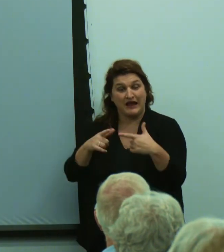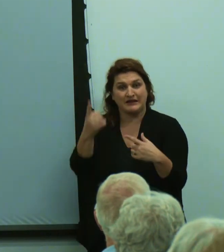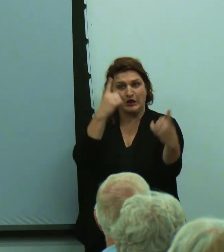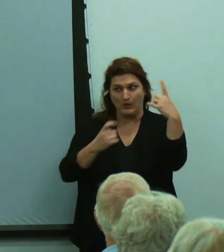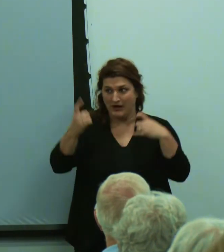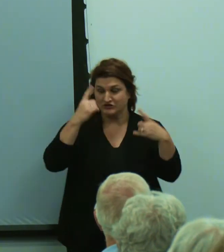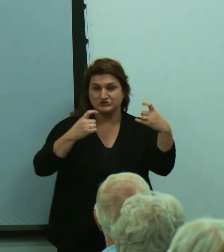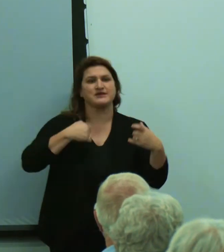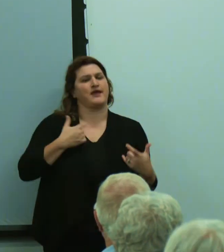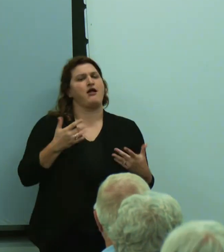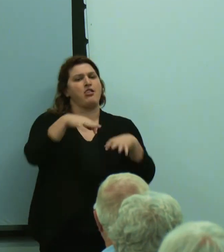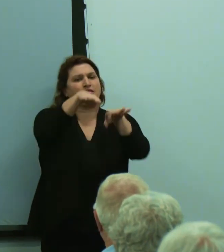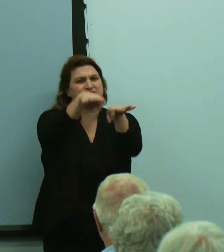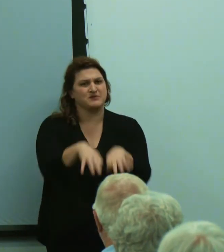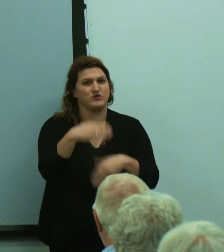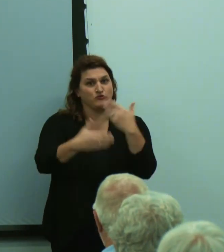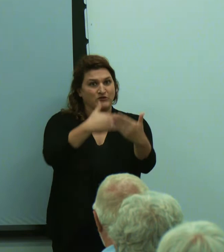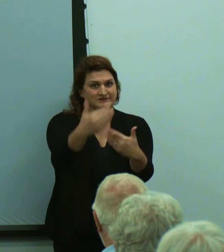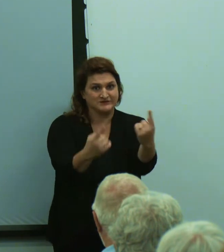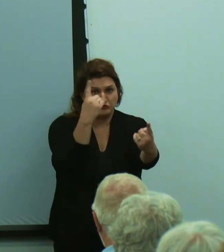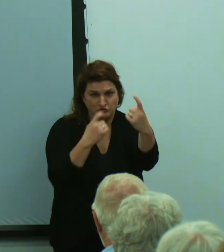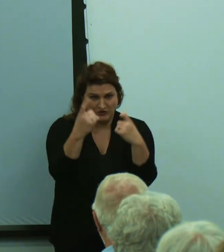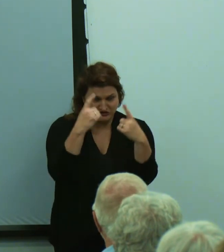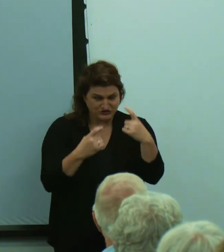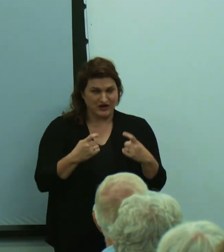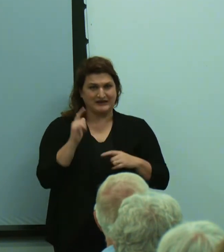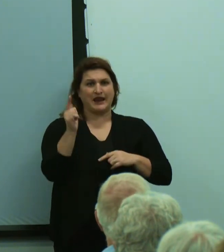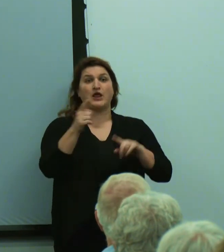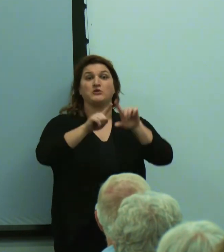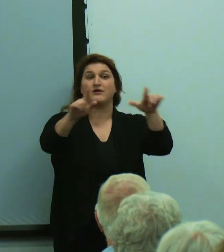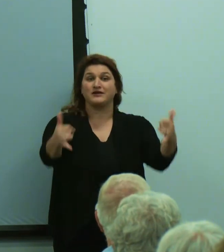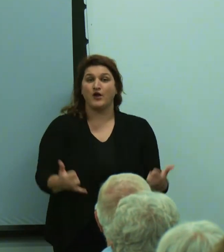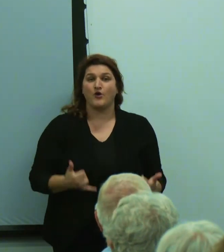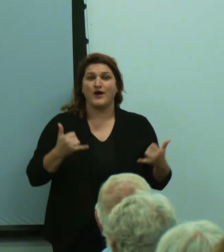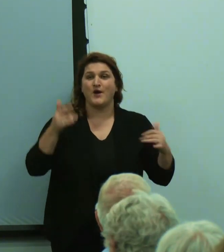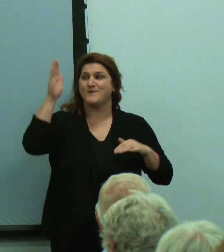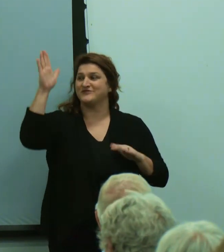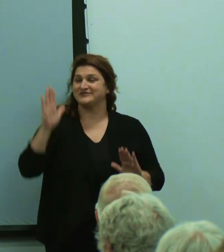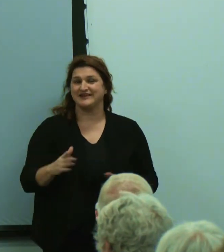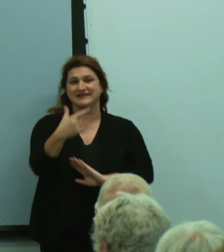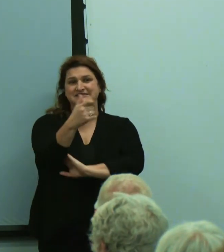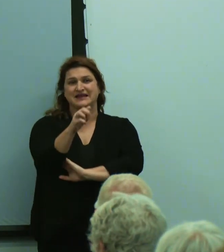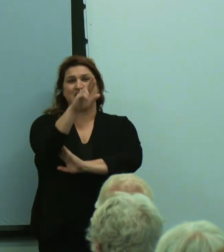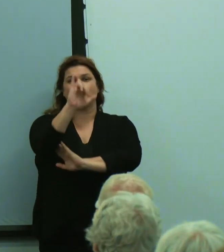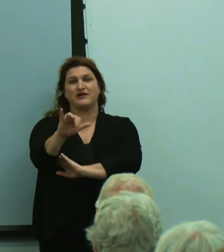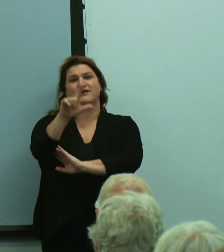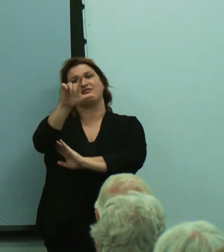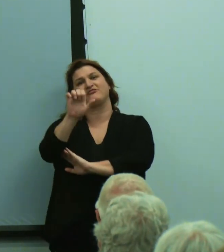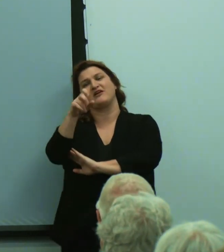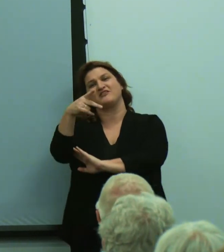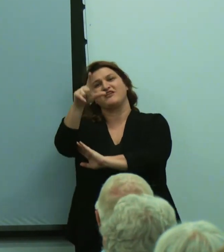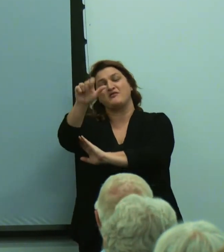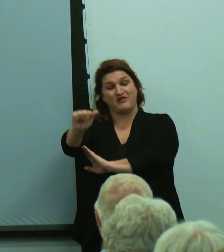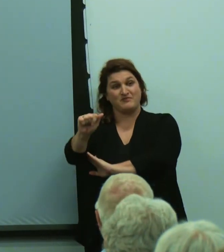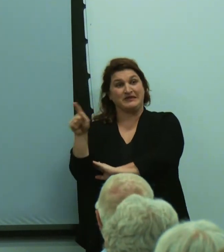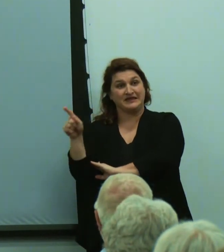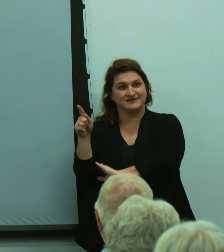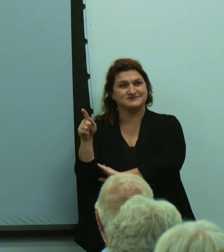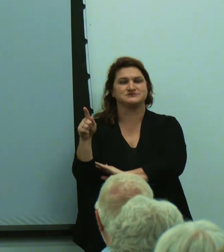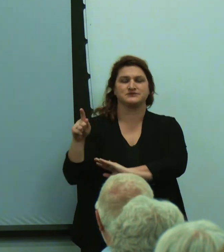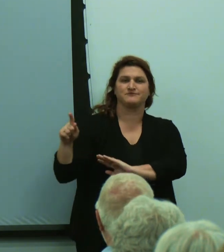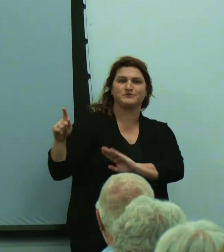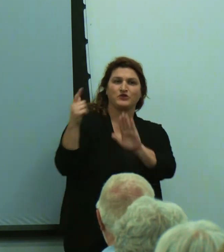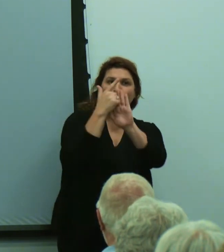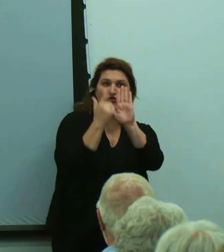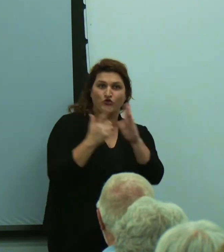the process for questions as we get there. But our next presenter is Gary Leppa. He has practiced law in Dayton